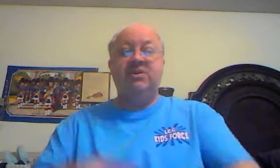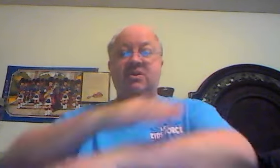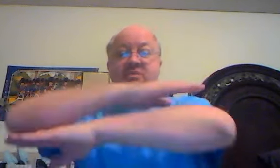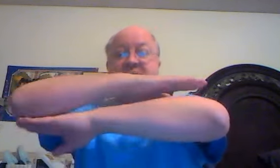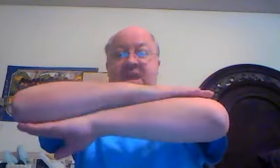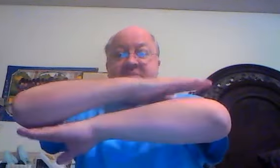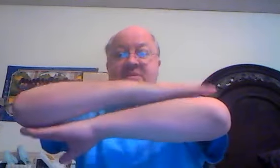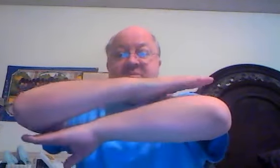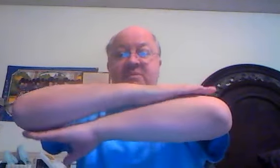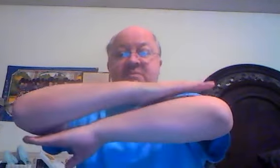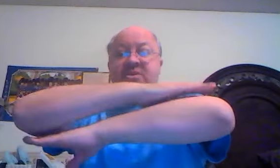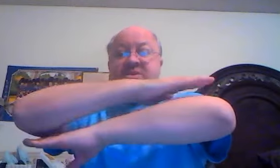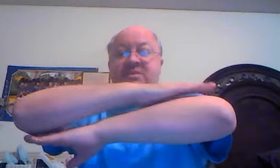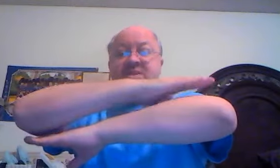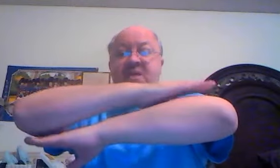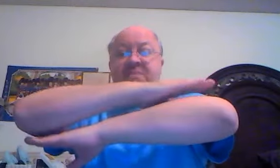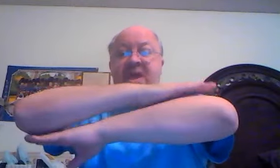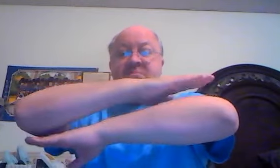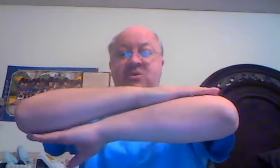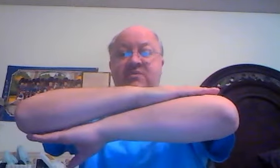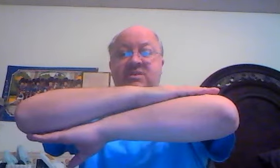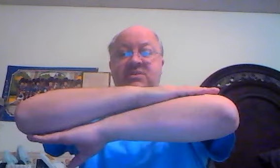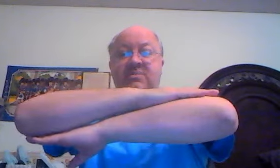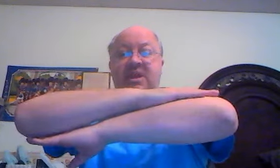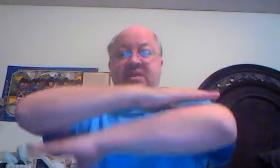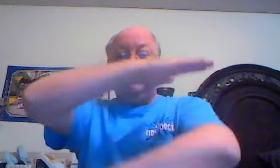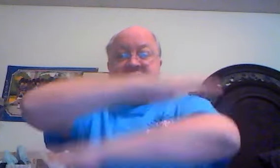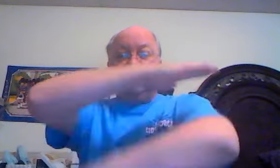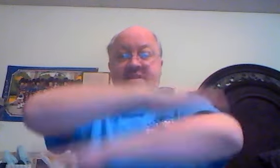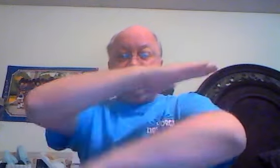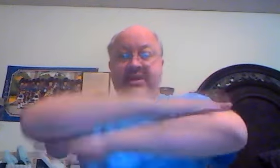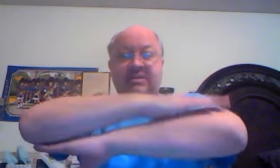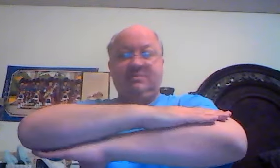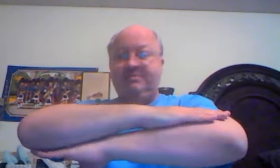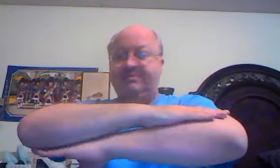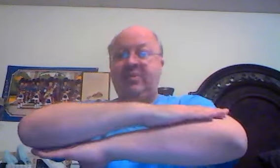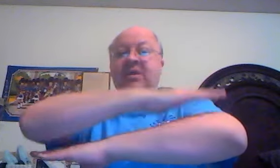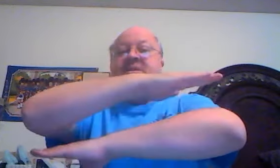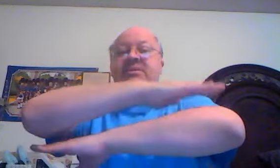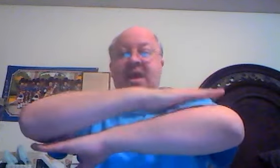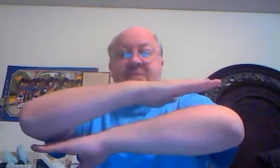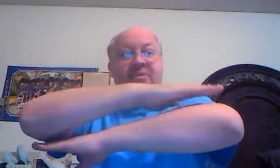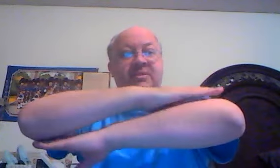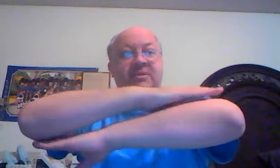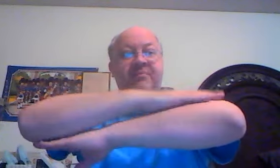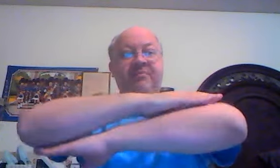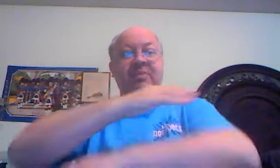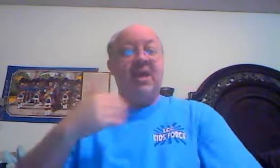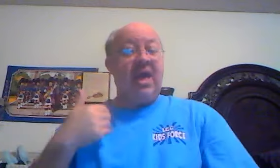go table, remember just the top hand moves, the dominant hand, so it doesn't look like this. Table,